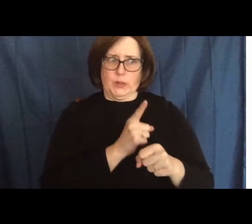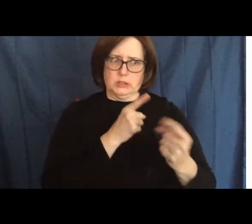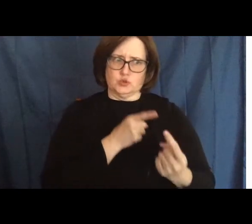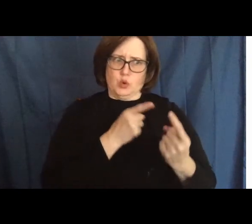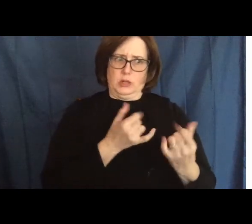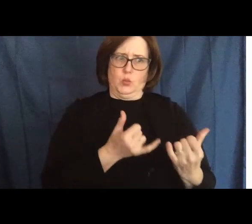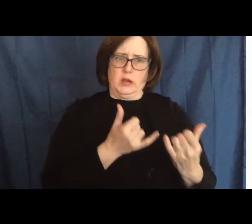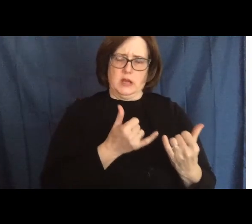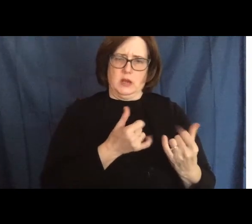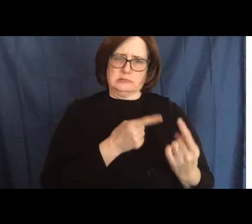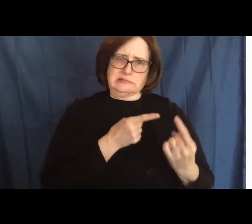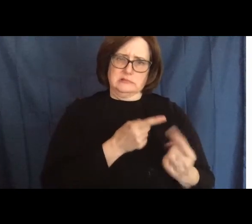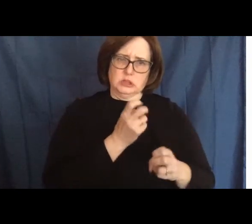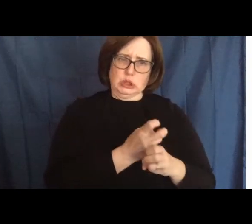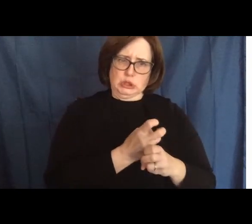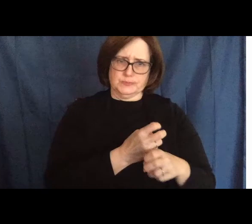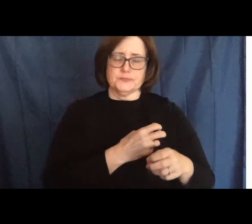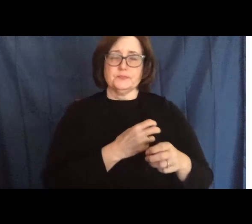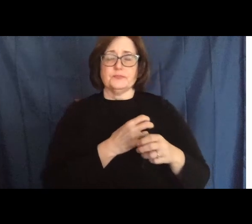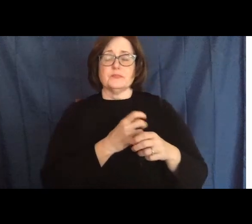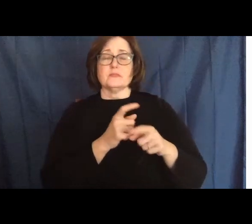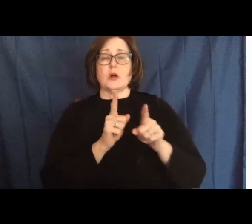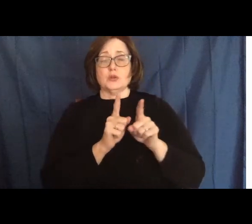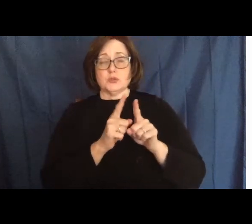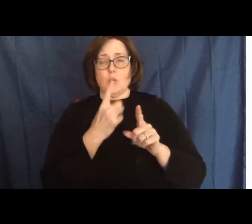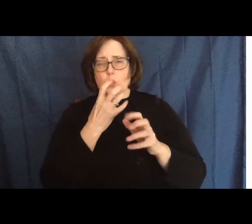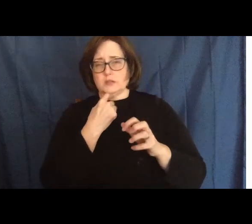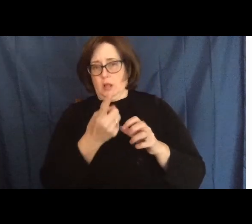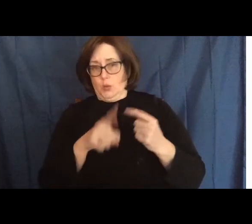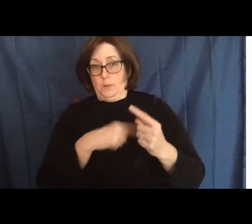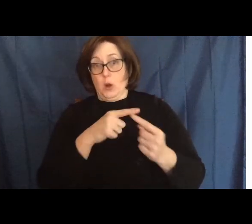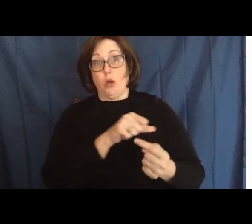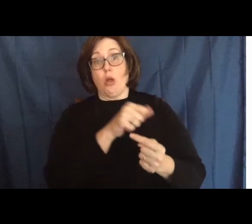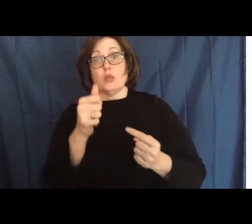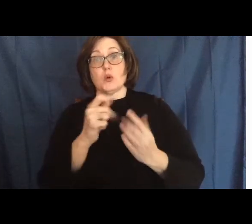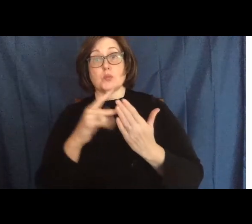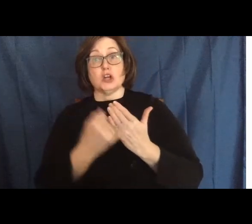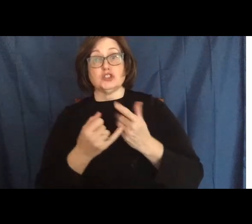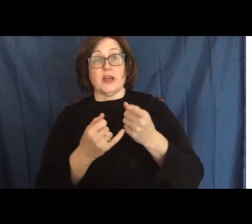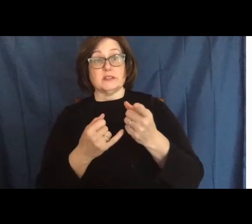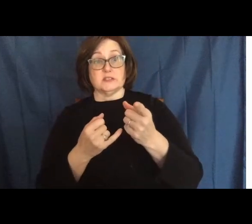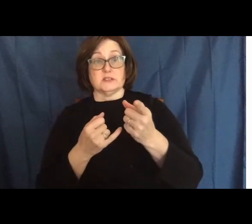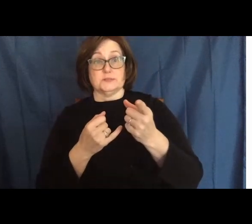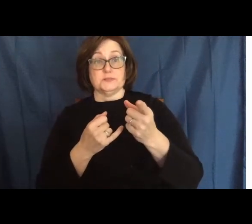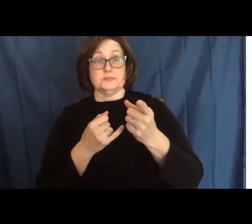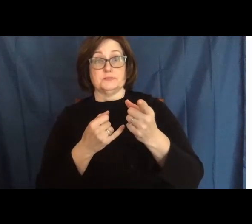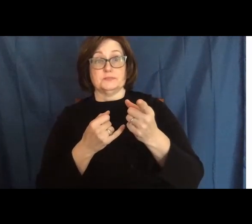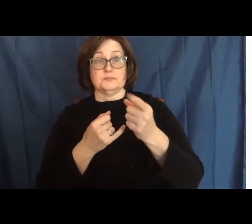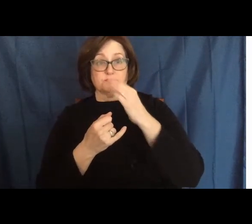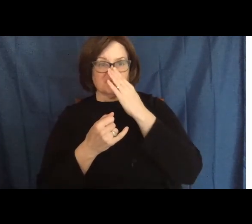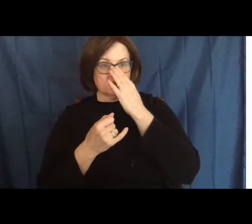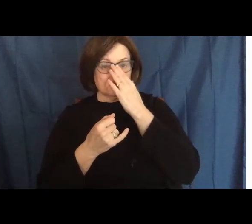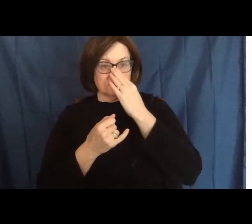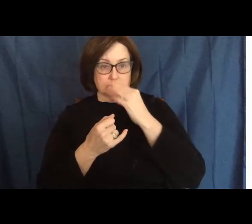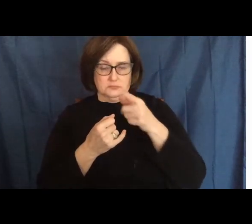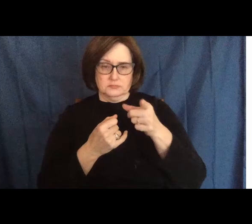other product that I wanted to share, Alisa, in the last slide, please, is that we, during